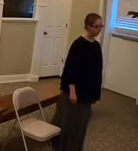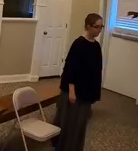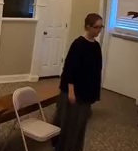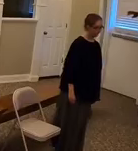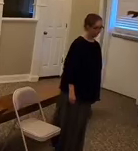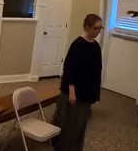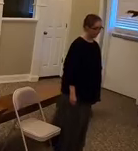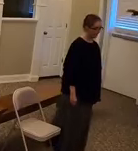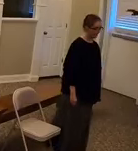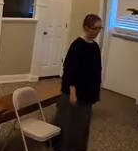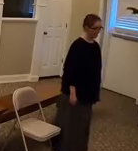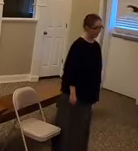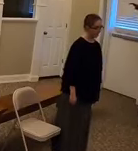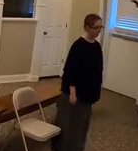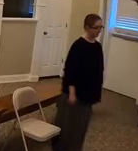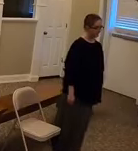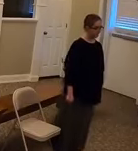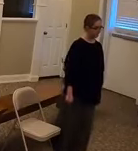Hallelujah. Hallelujah.